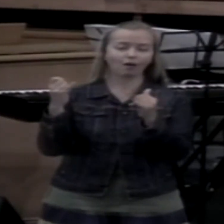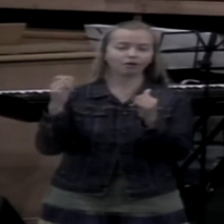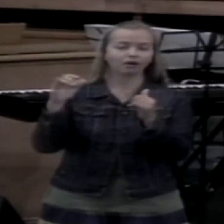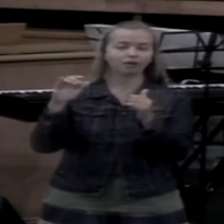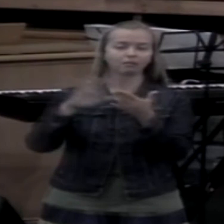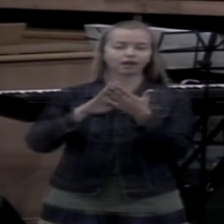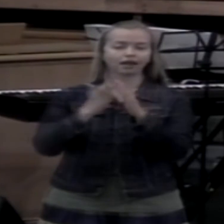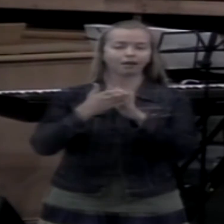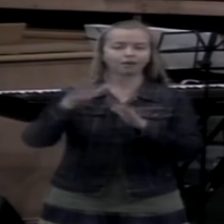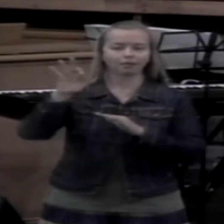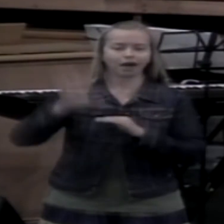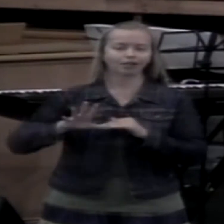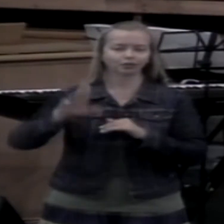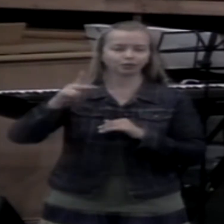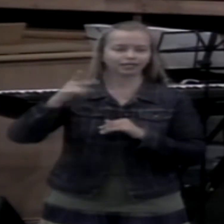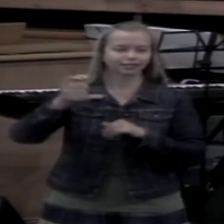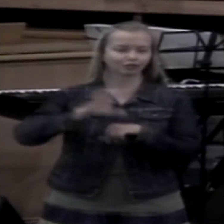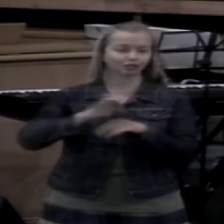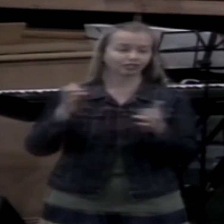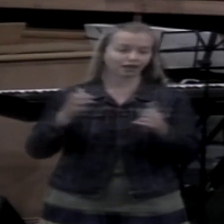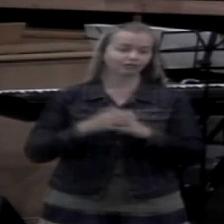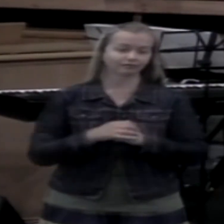churches.